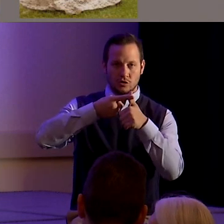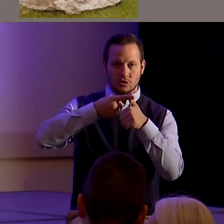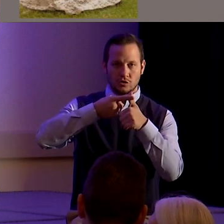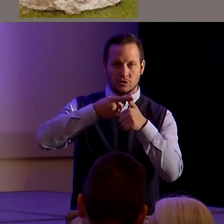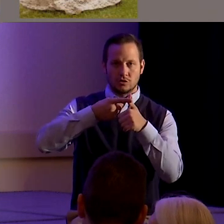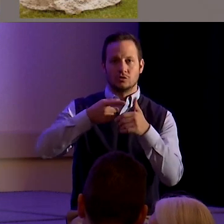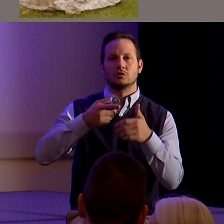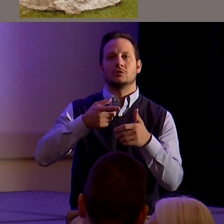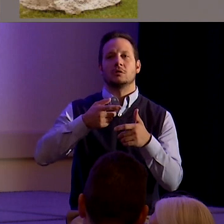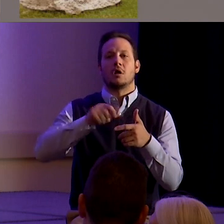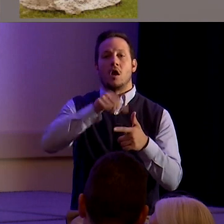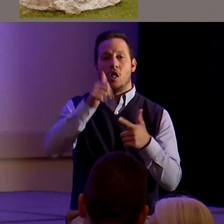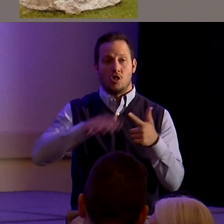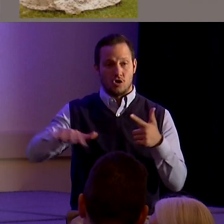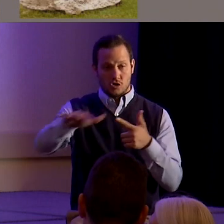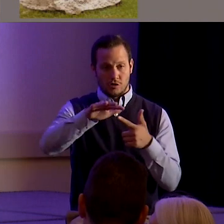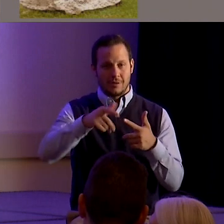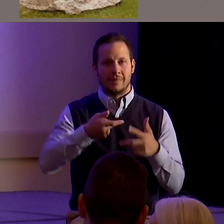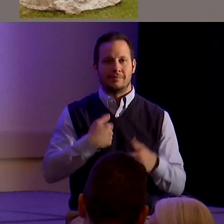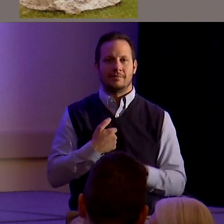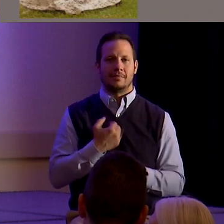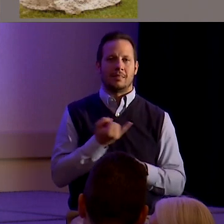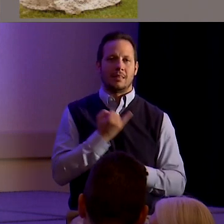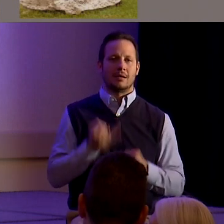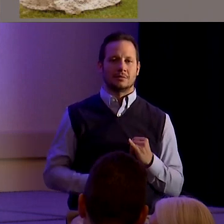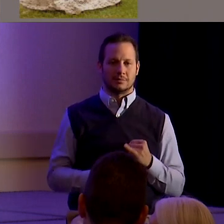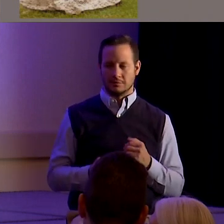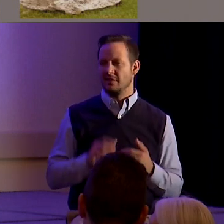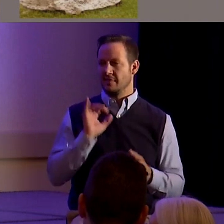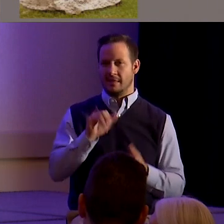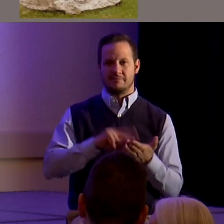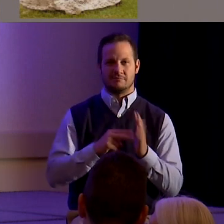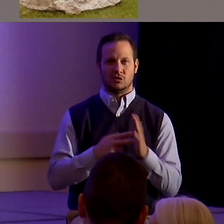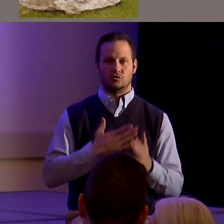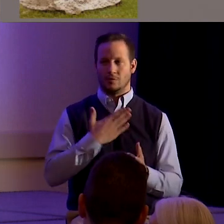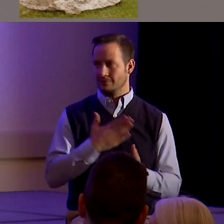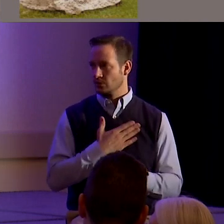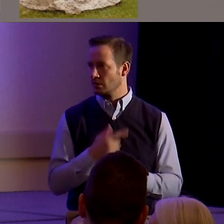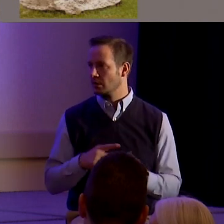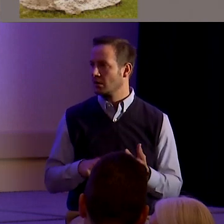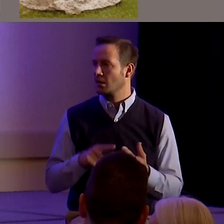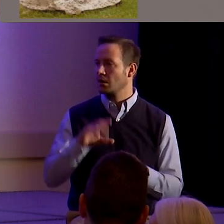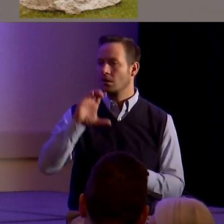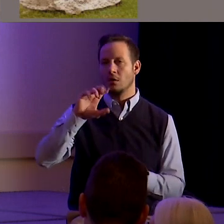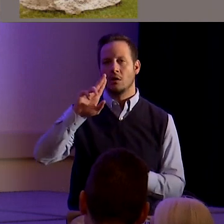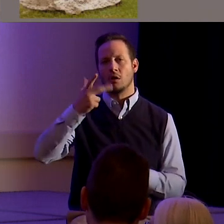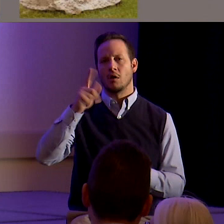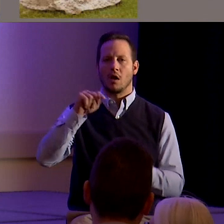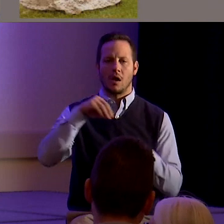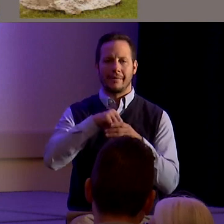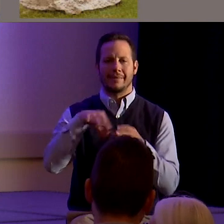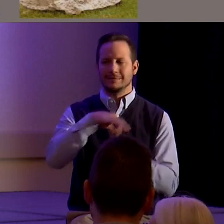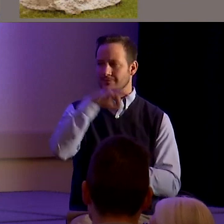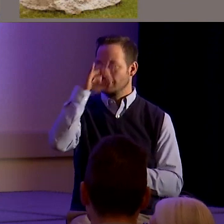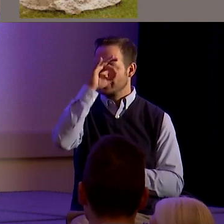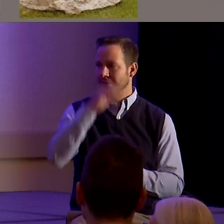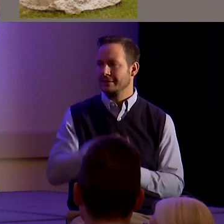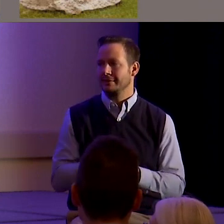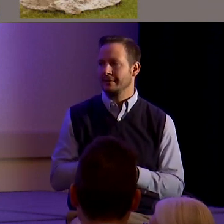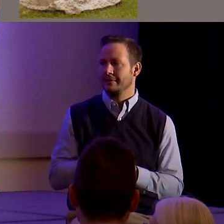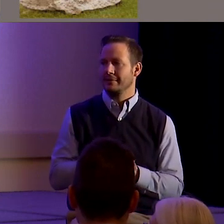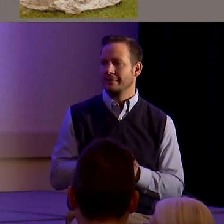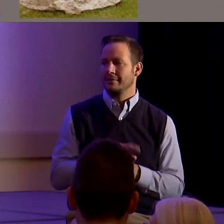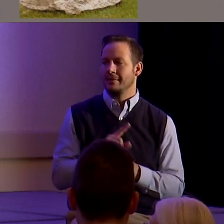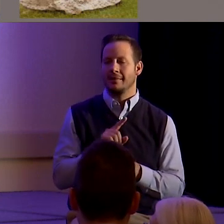That's joyful. Keep sweet, caught in the spirit, leaning on the cross is an example of going. So this is all language that's